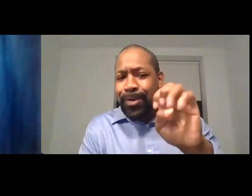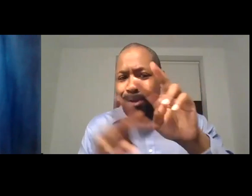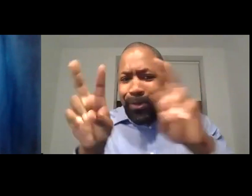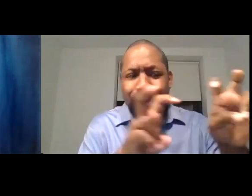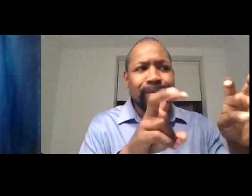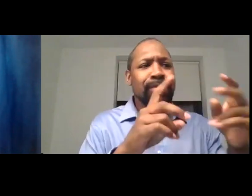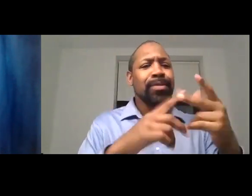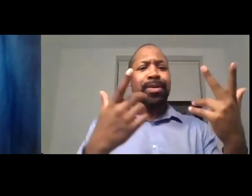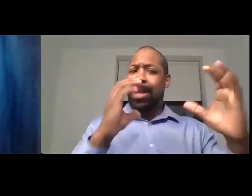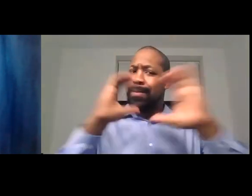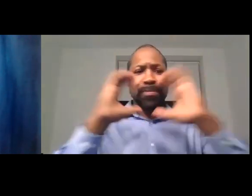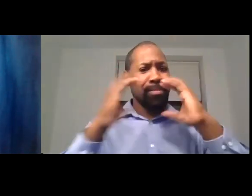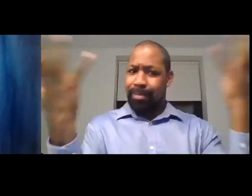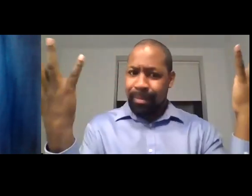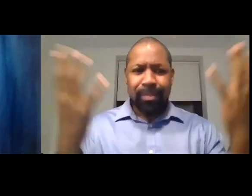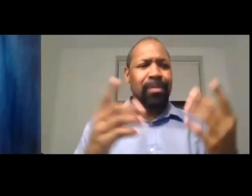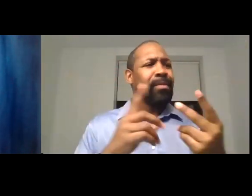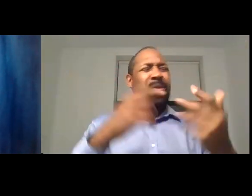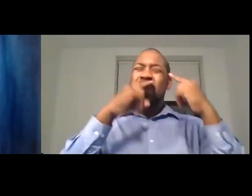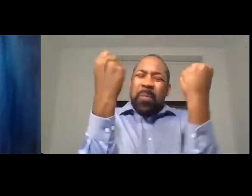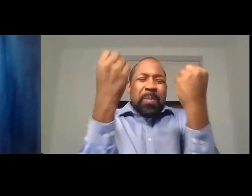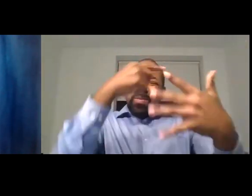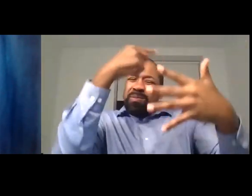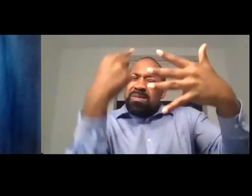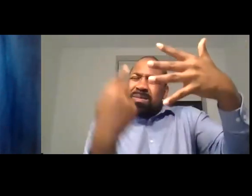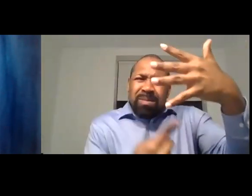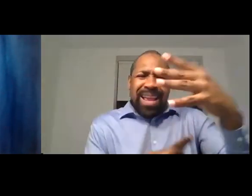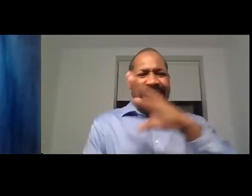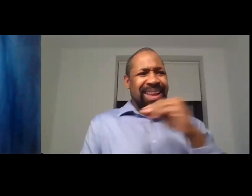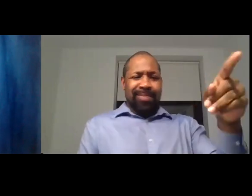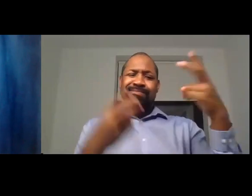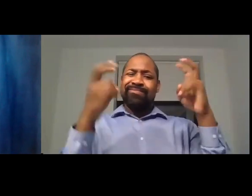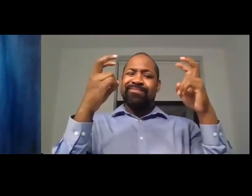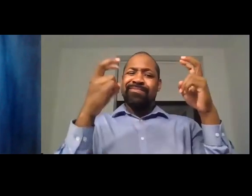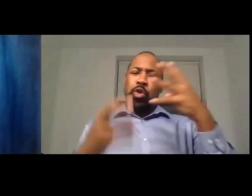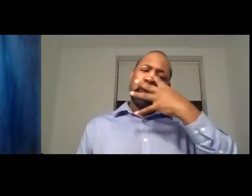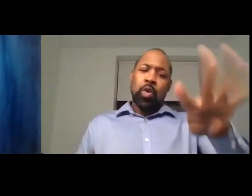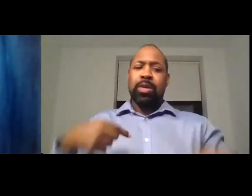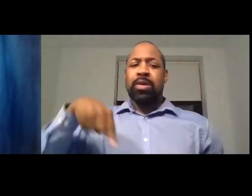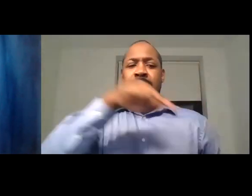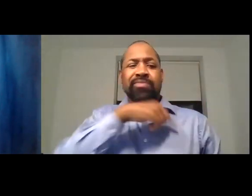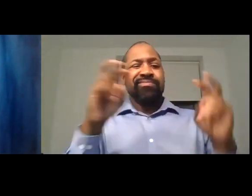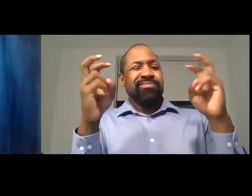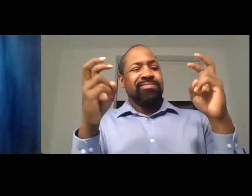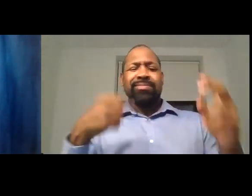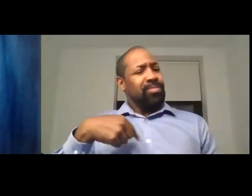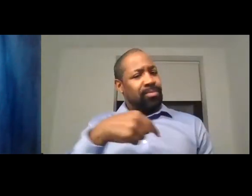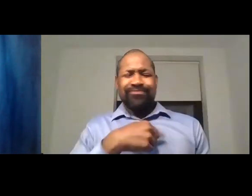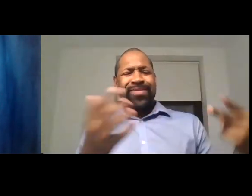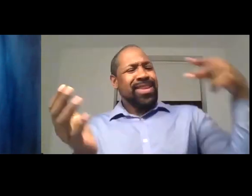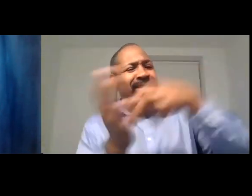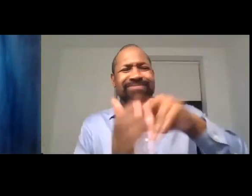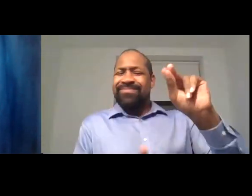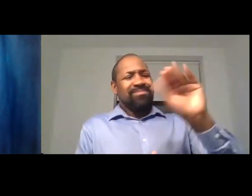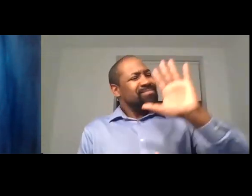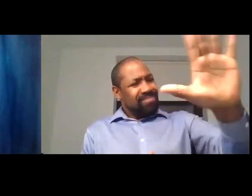with multiple immune issues, health issues, communication issues, a number of different reasons. But